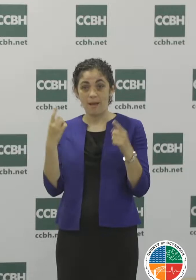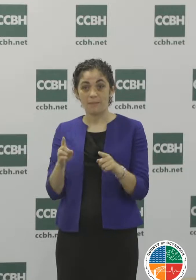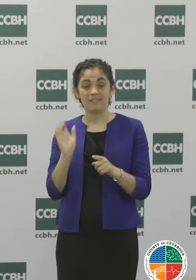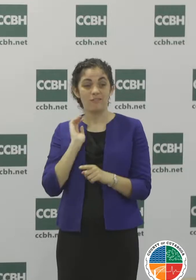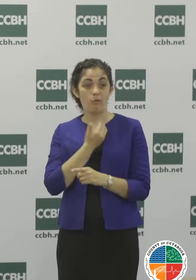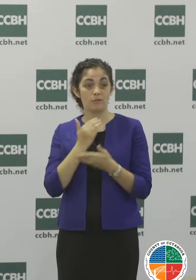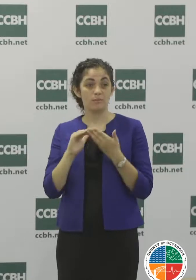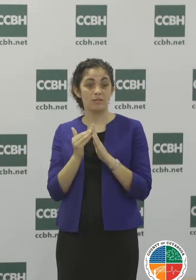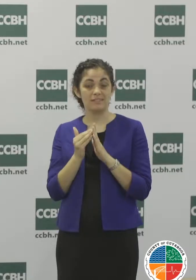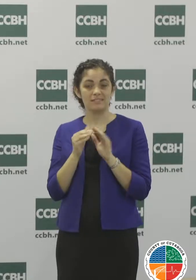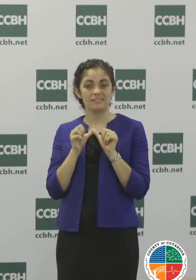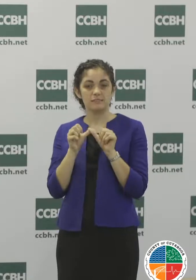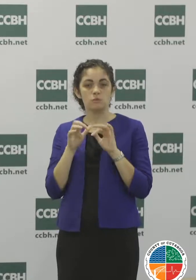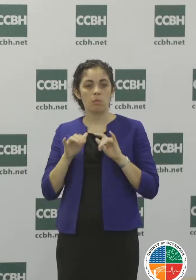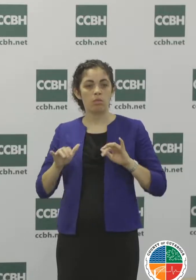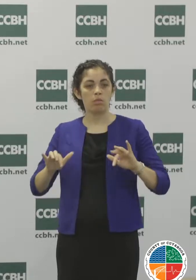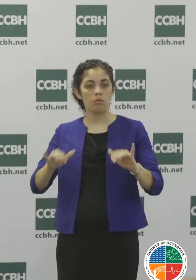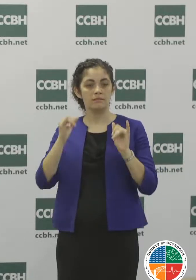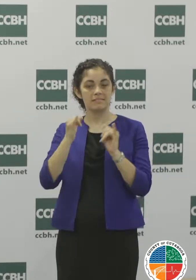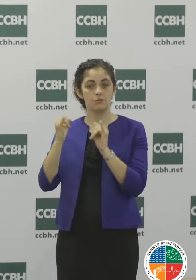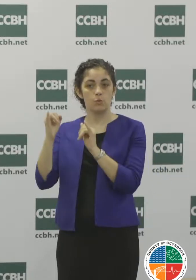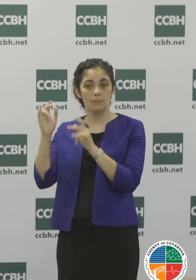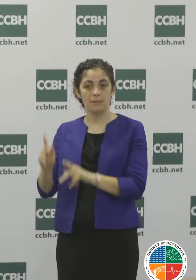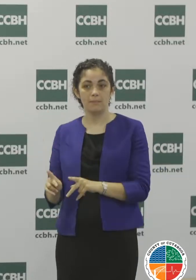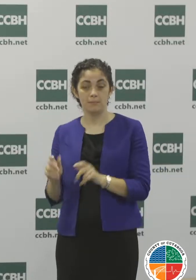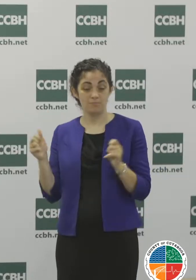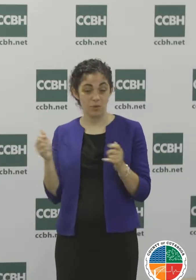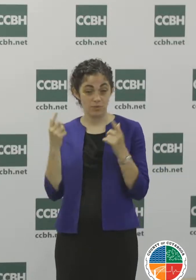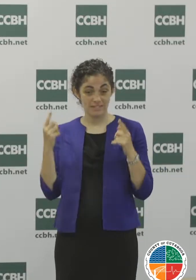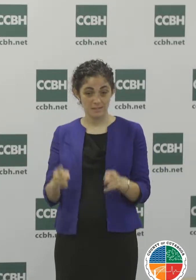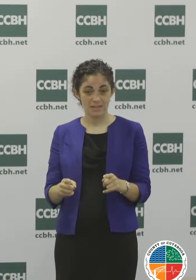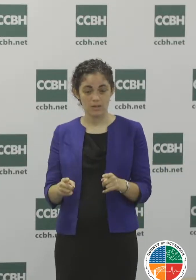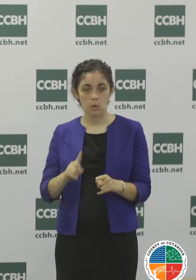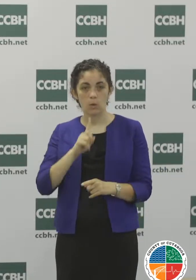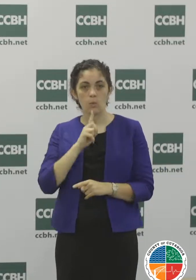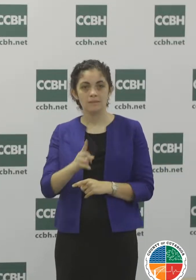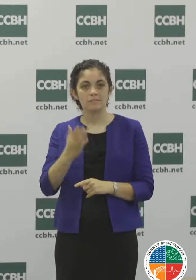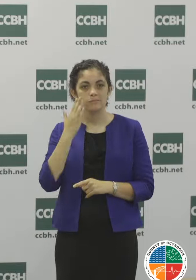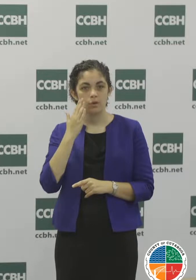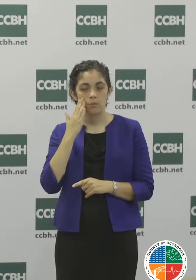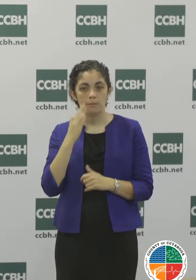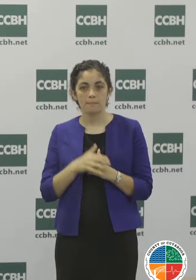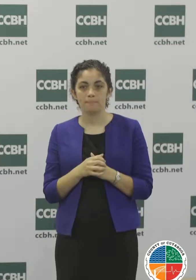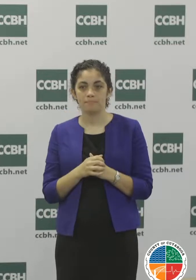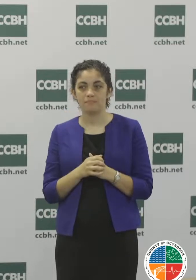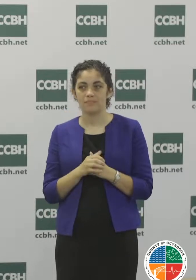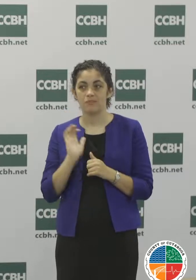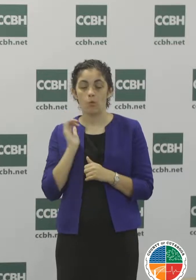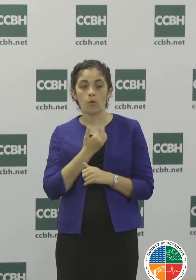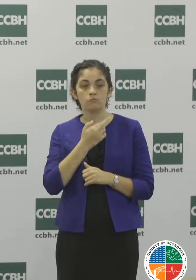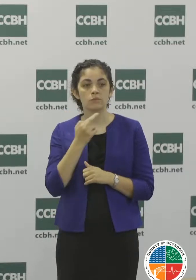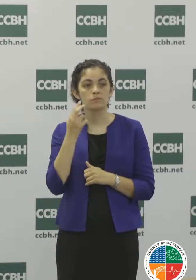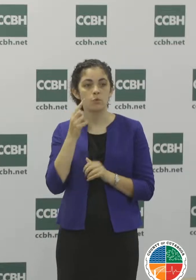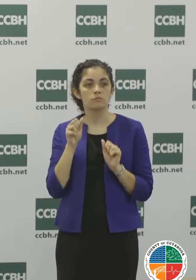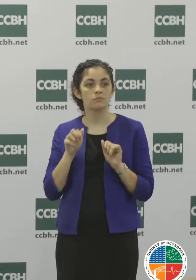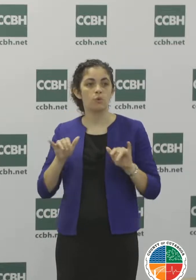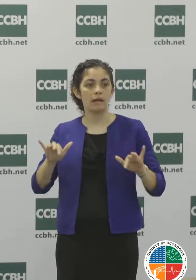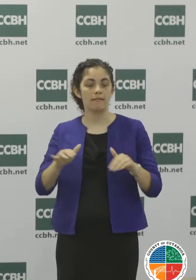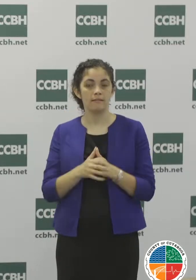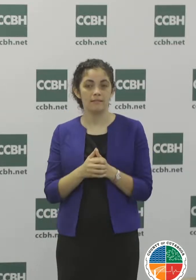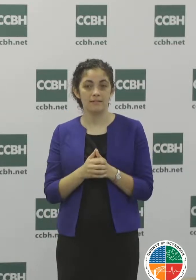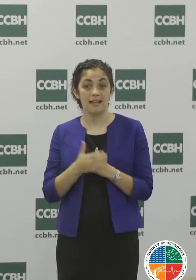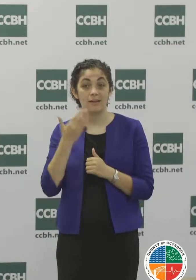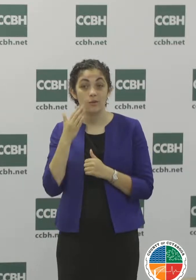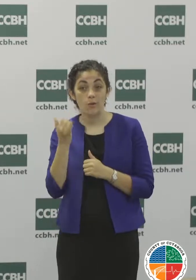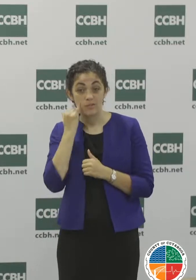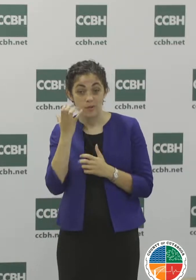and transmitting person to person. So all these things, I think, come to bear on our risk for transmission. And so I don't know